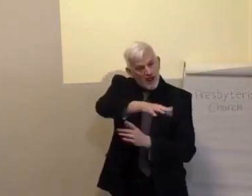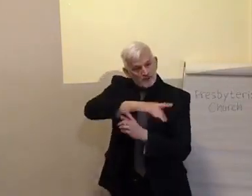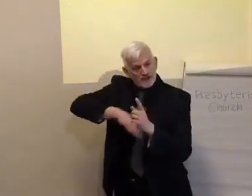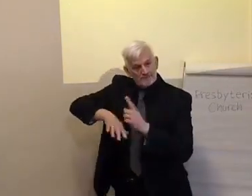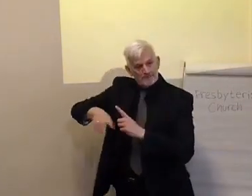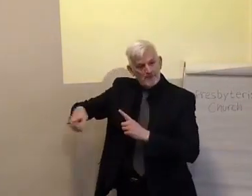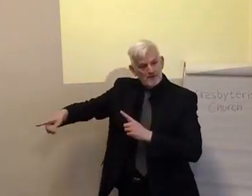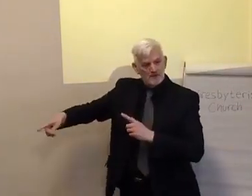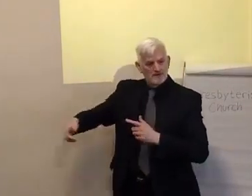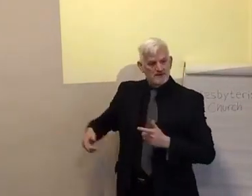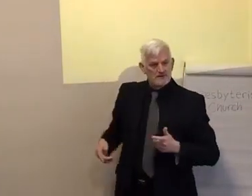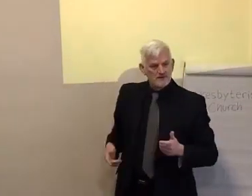Shrine here.